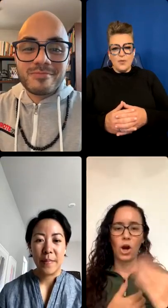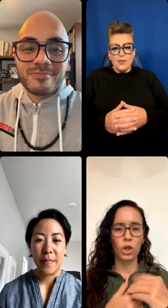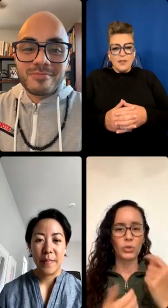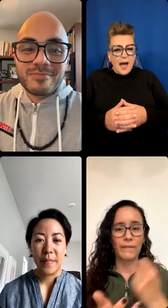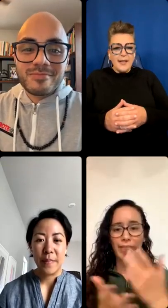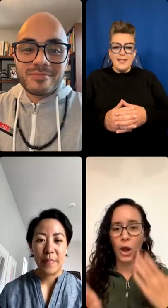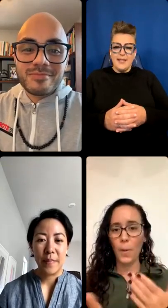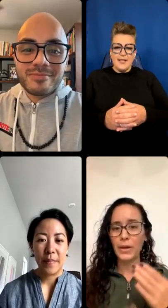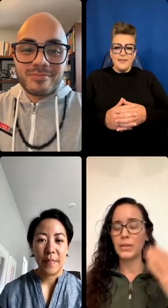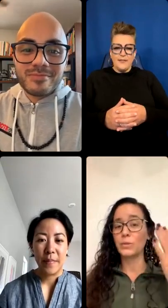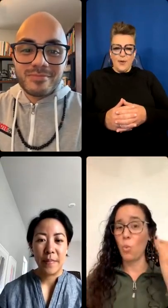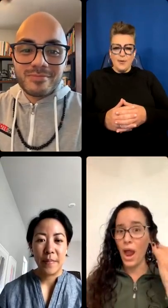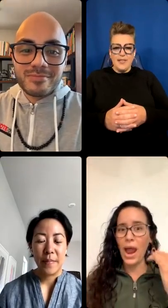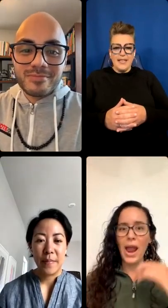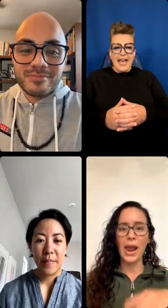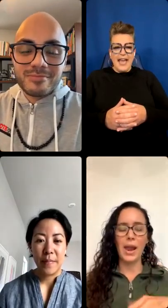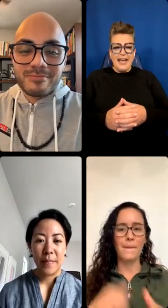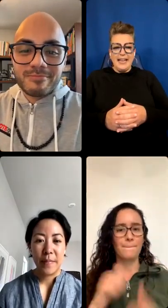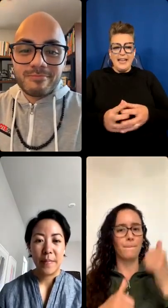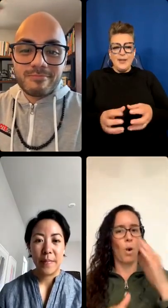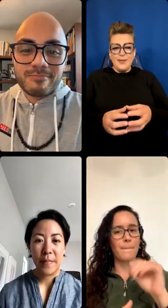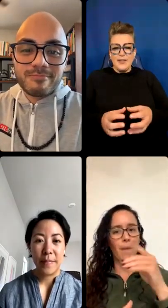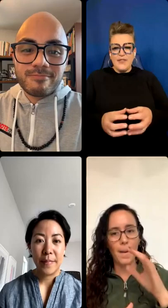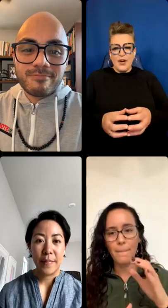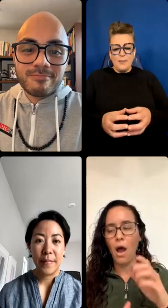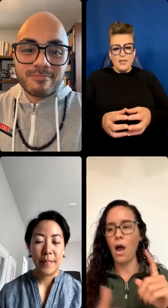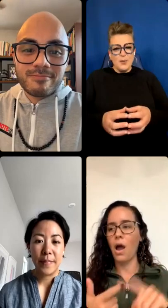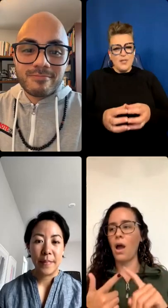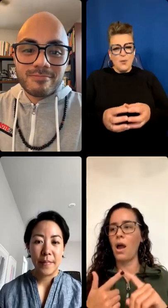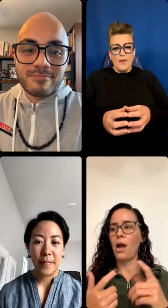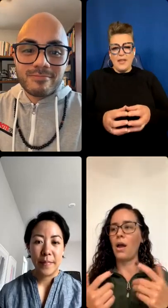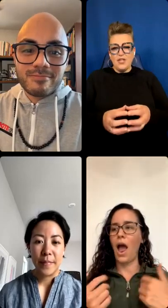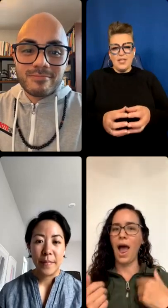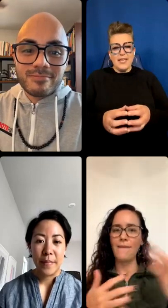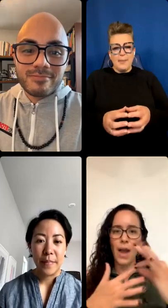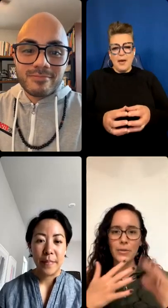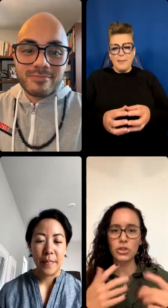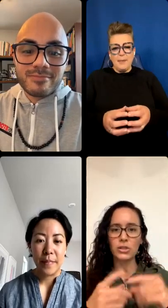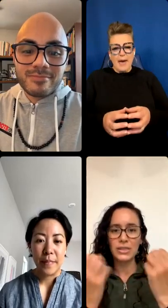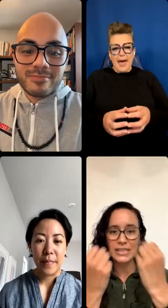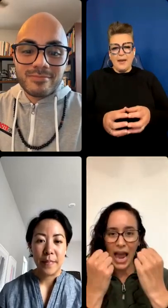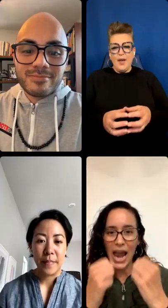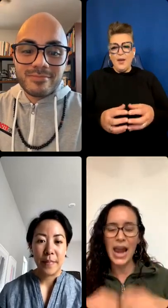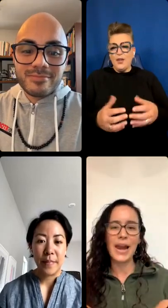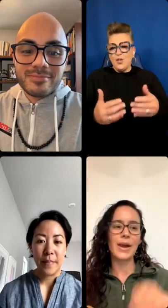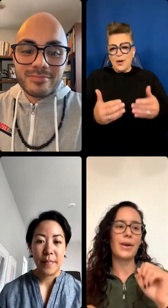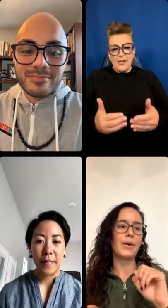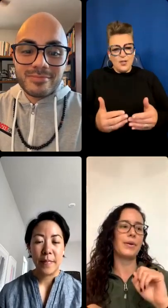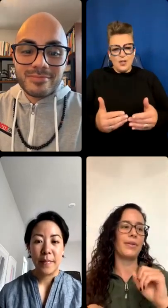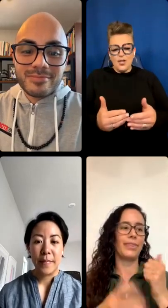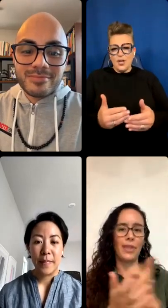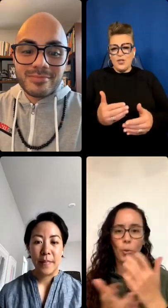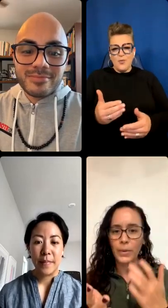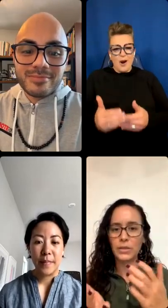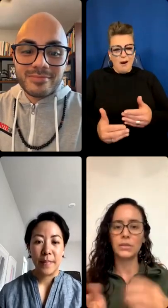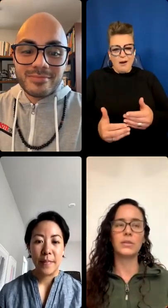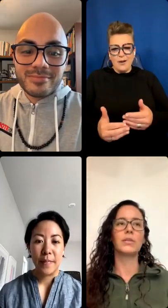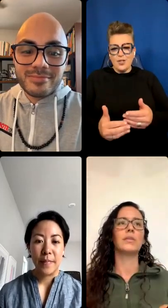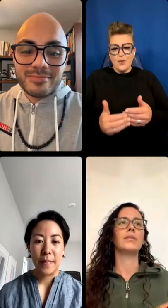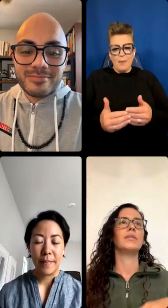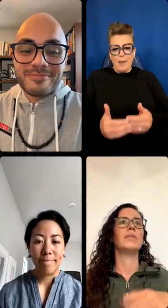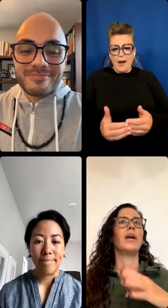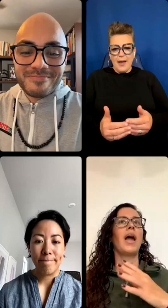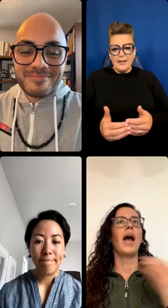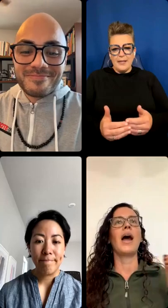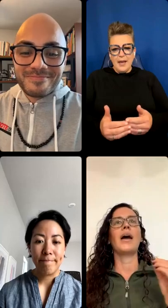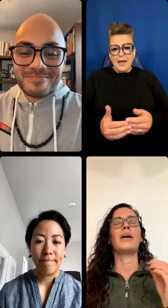to lots and lots of folks. And inclusive therapist was the one that just kept coming back to our intuition, to our heart,